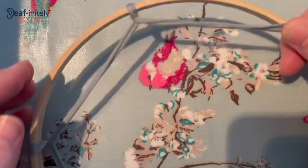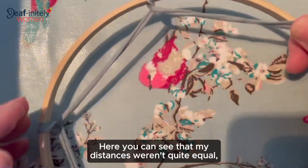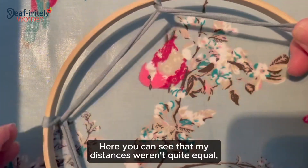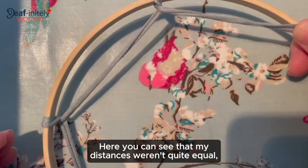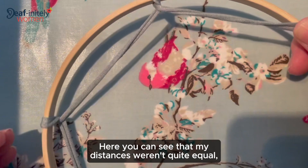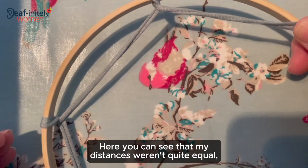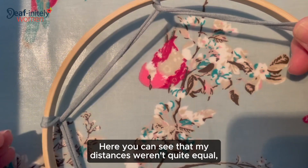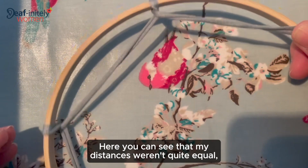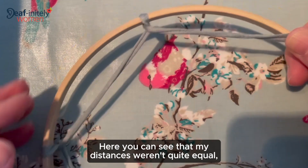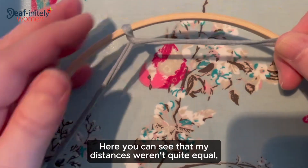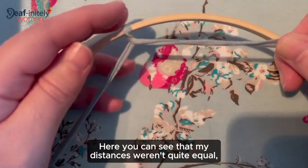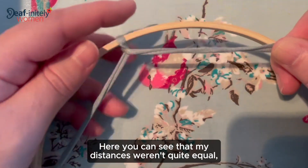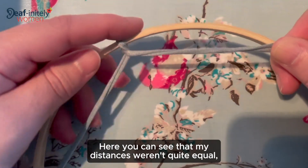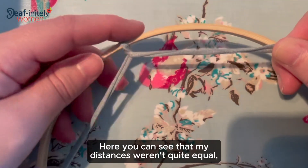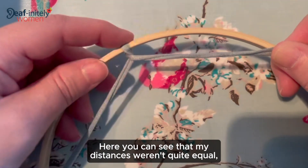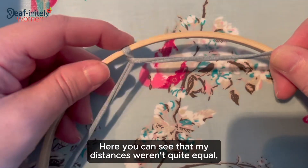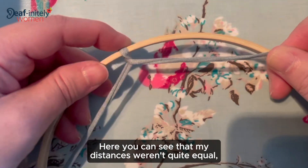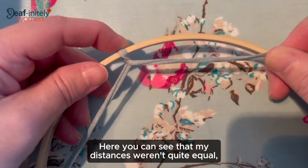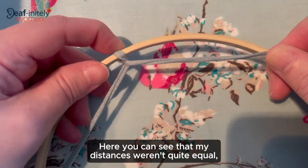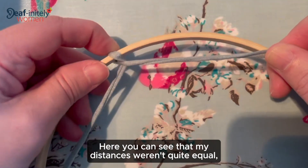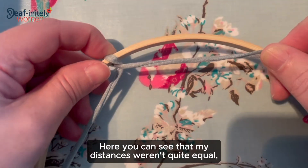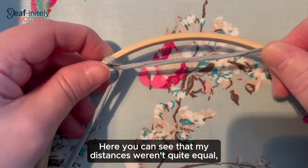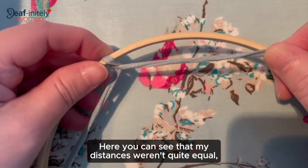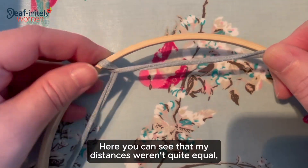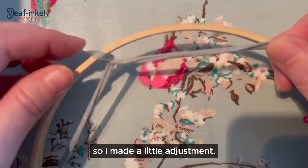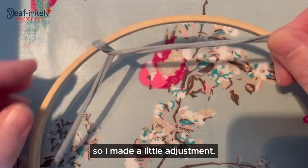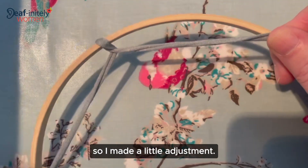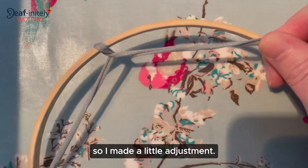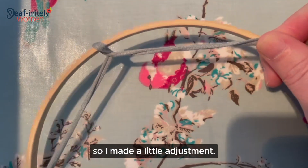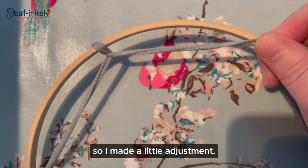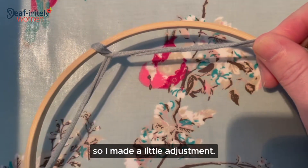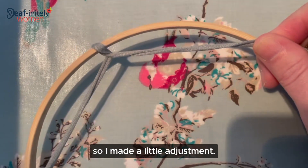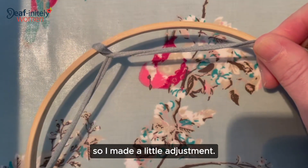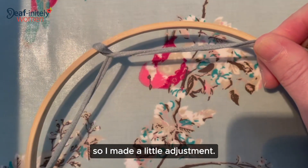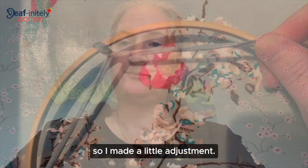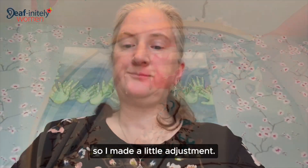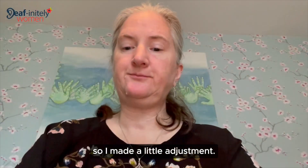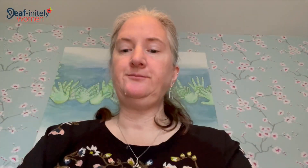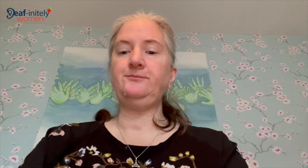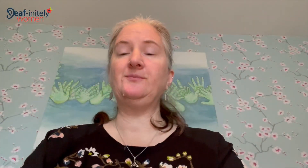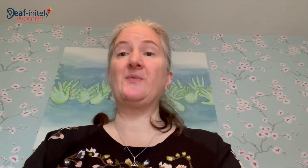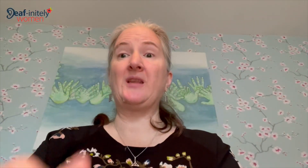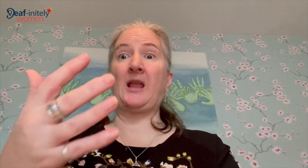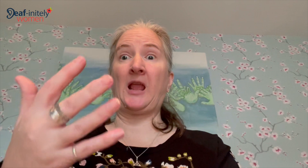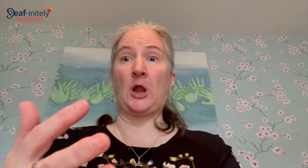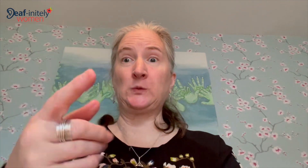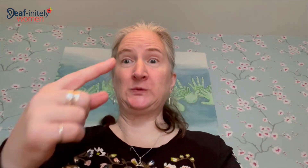Here you can see that my distances weren't quite equal, so I made a little adjustment.